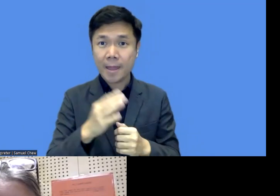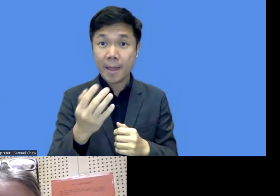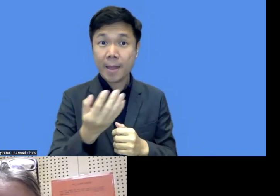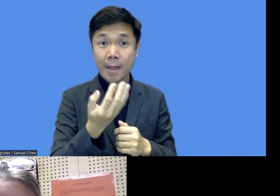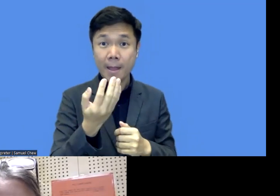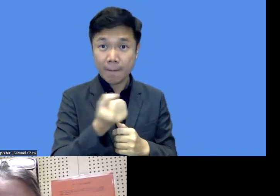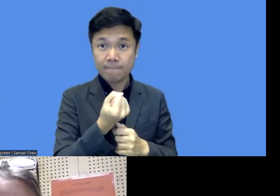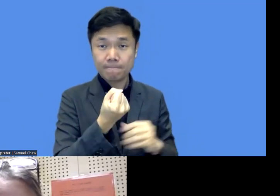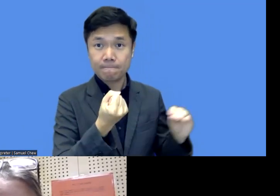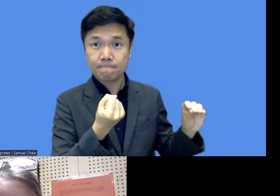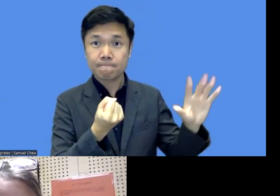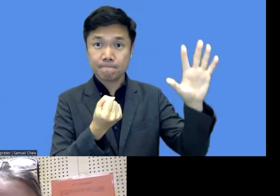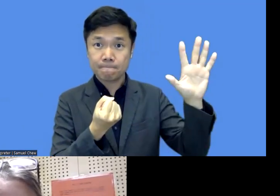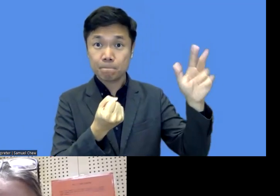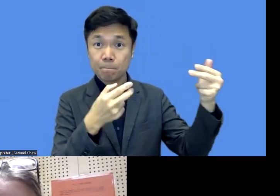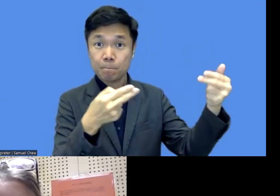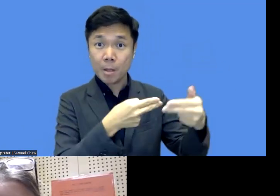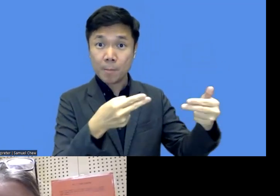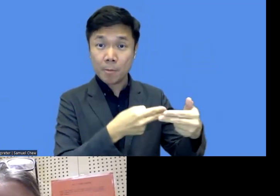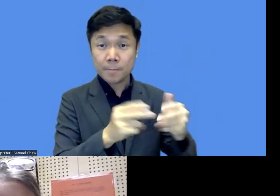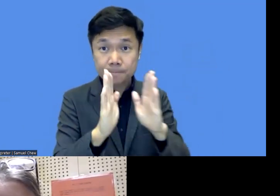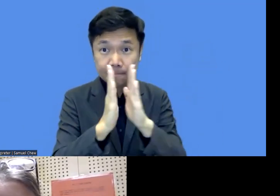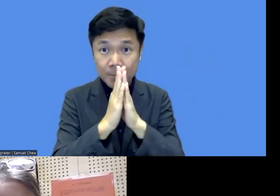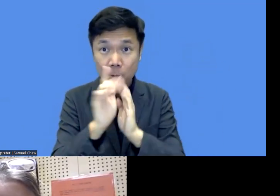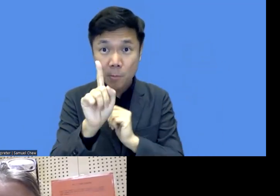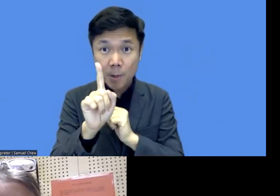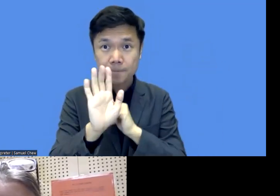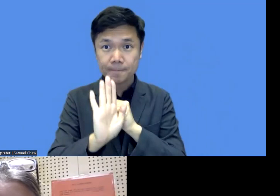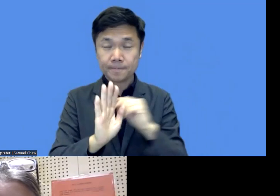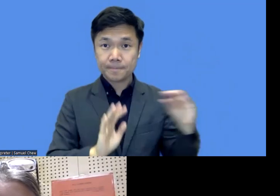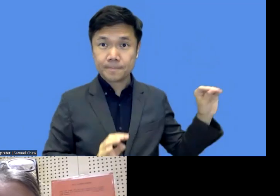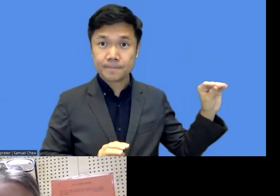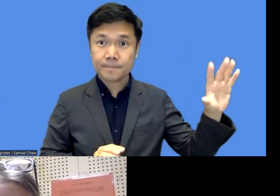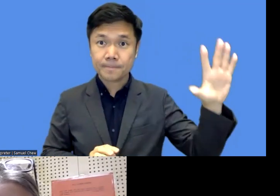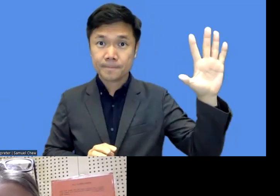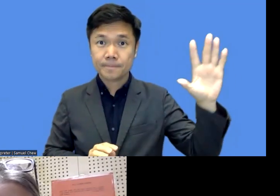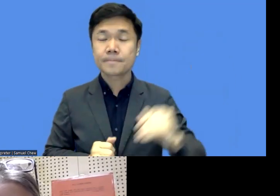Nos va a compartir una presentación.